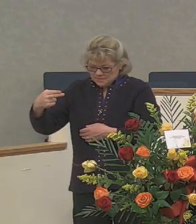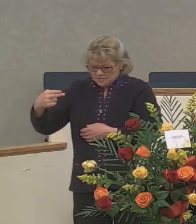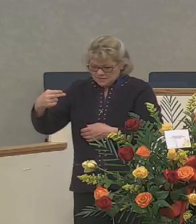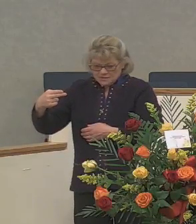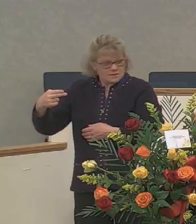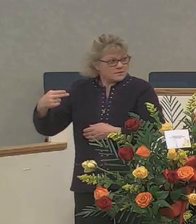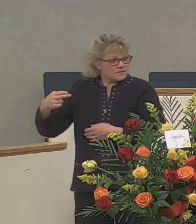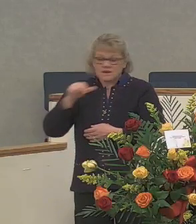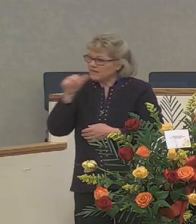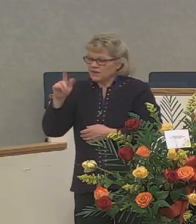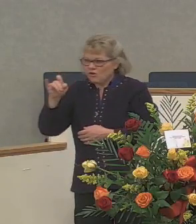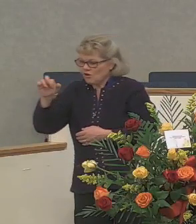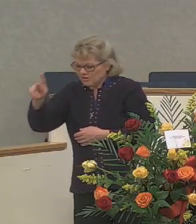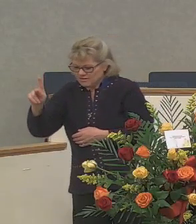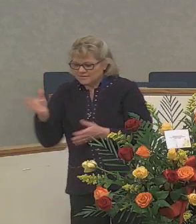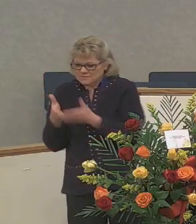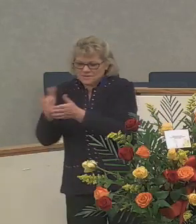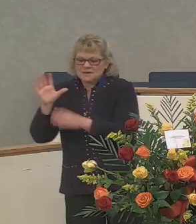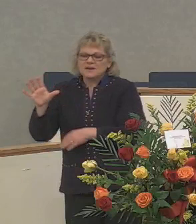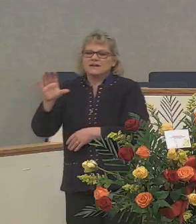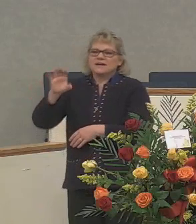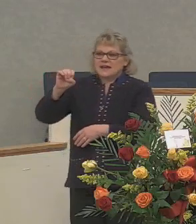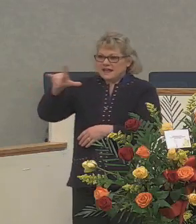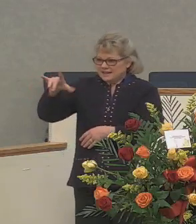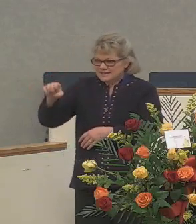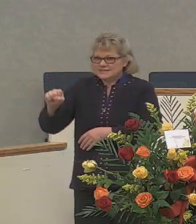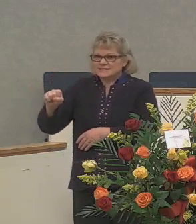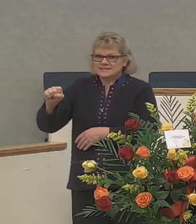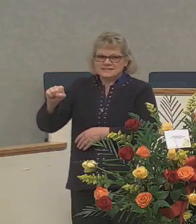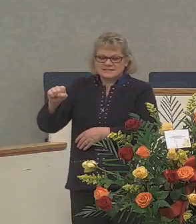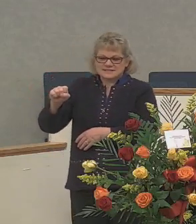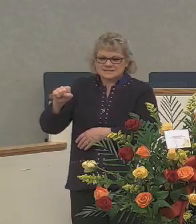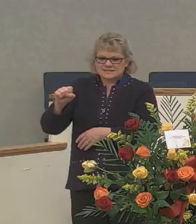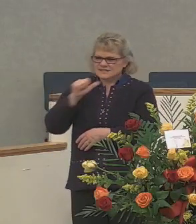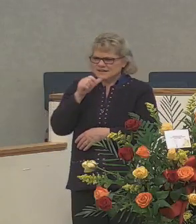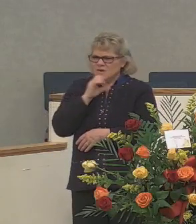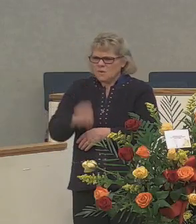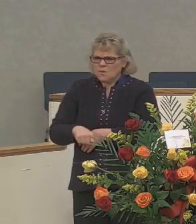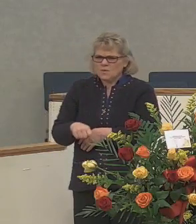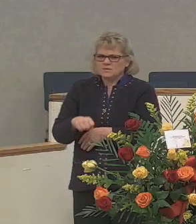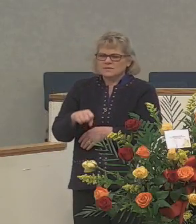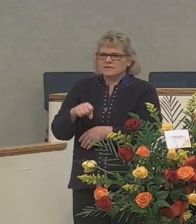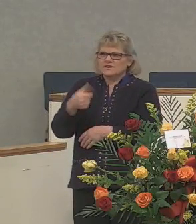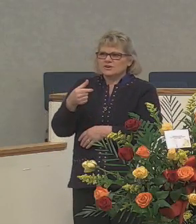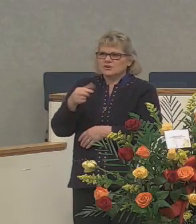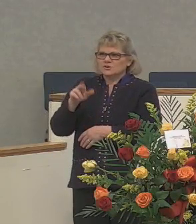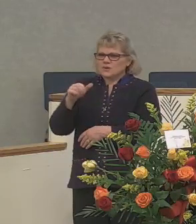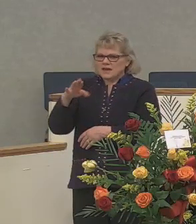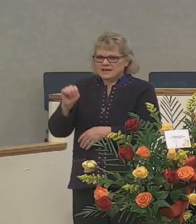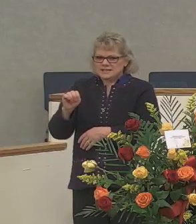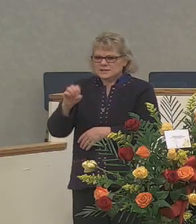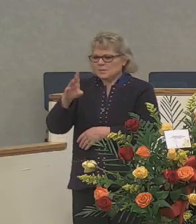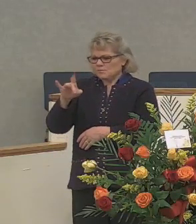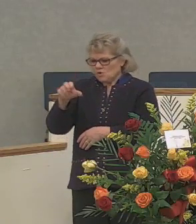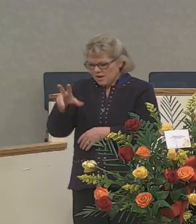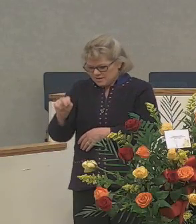the Ark, Alice, he's not that old, Reese,